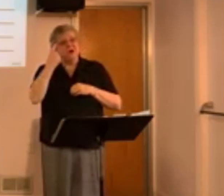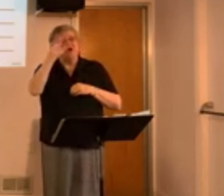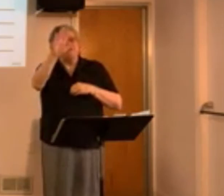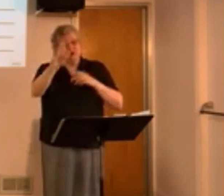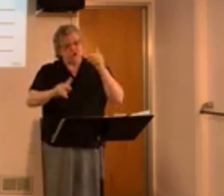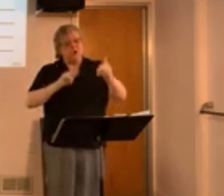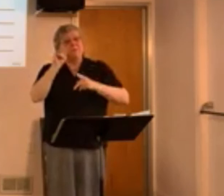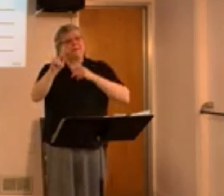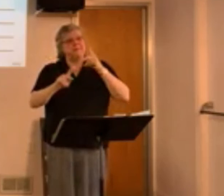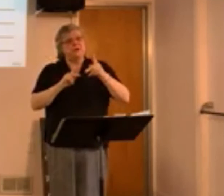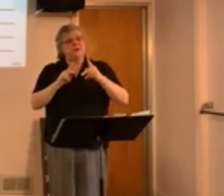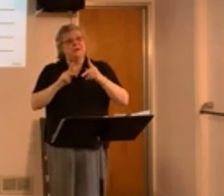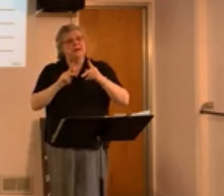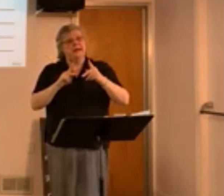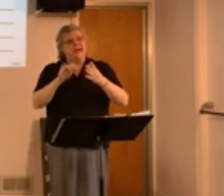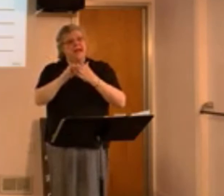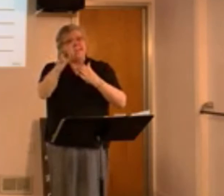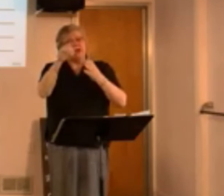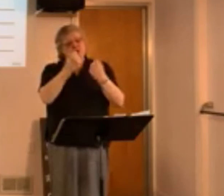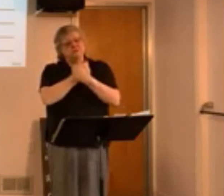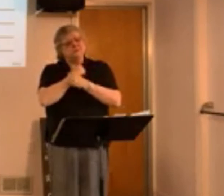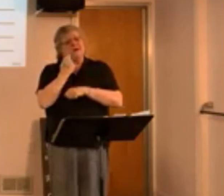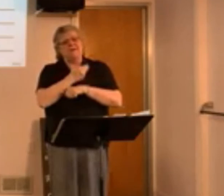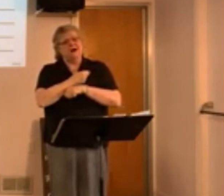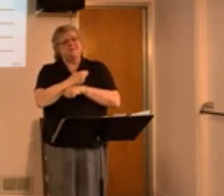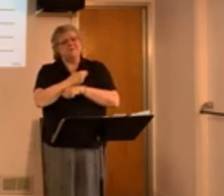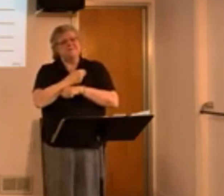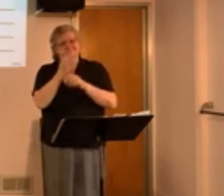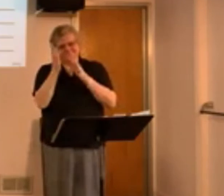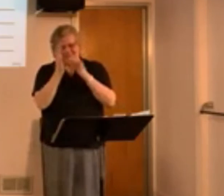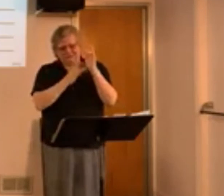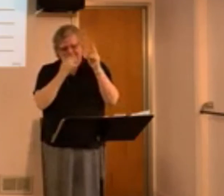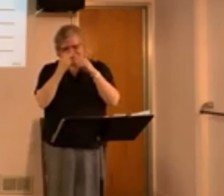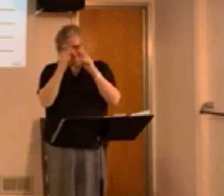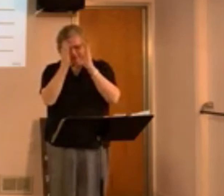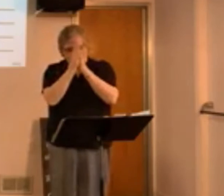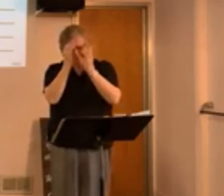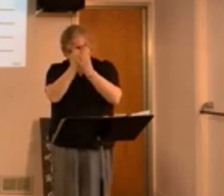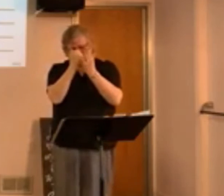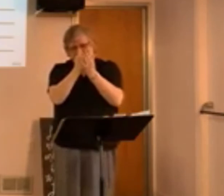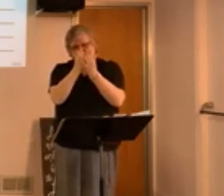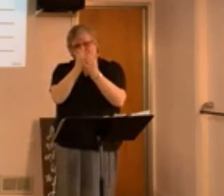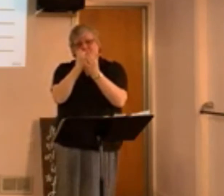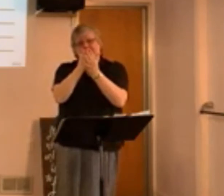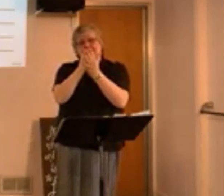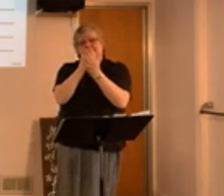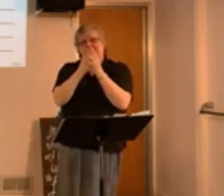people, and the fact that you love us. In Jesus' name, amen.